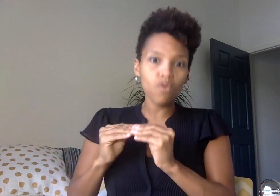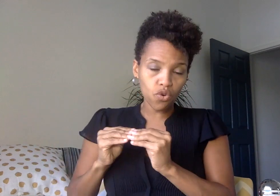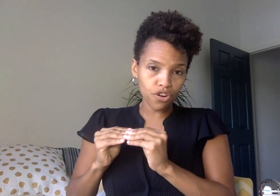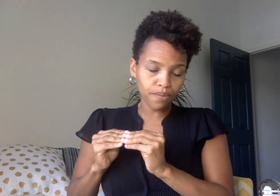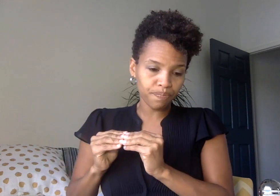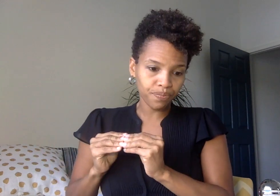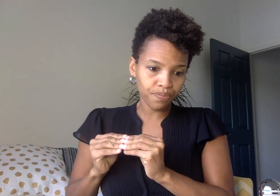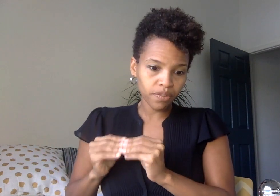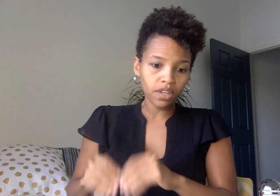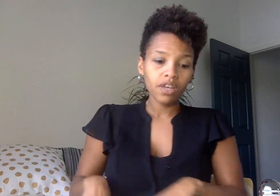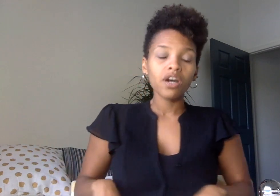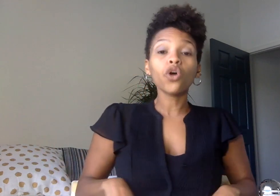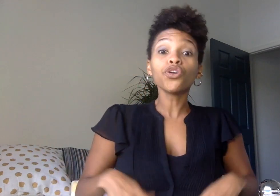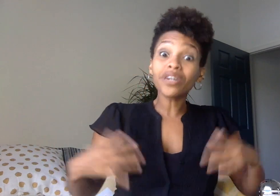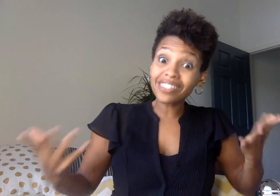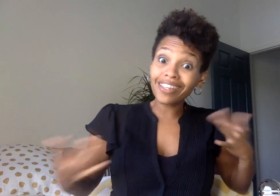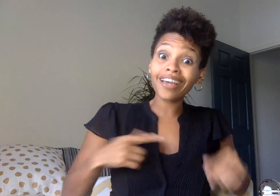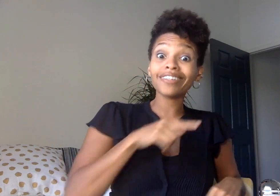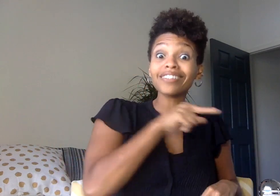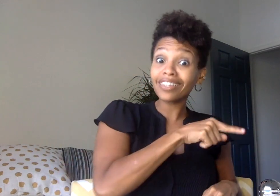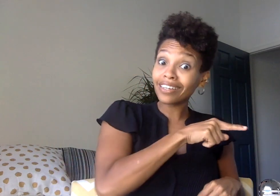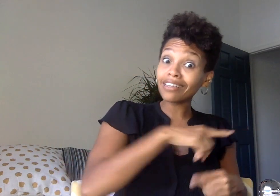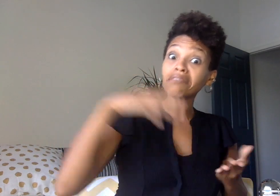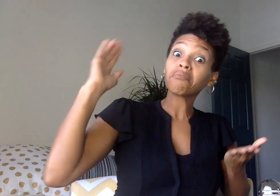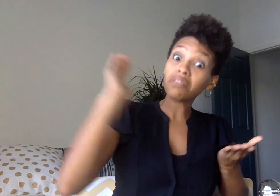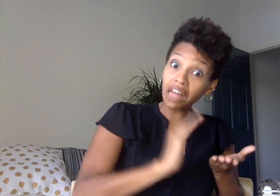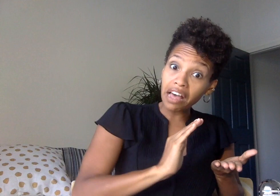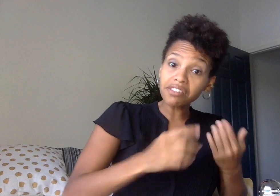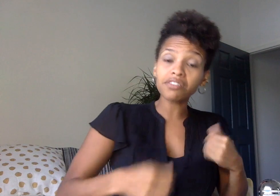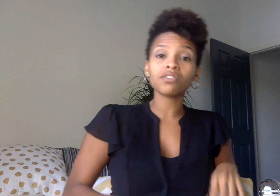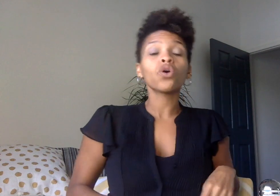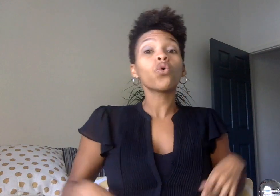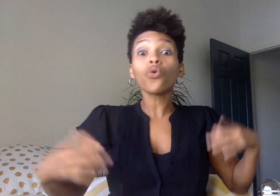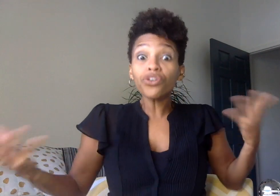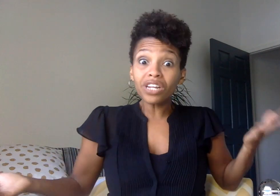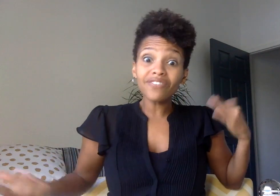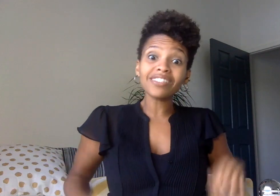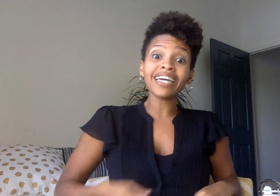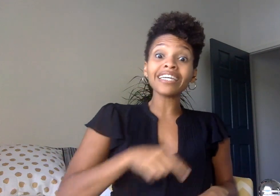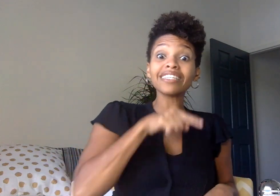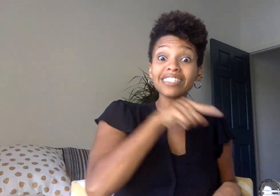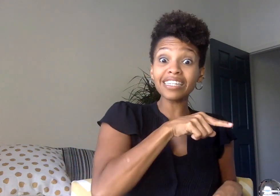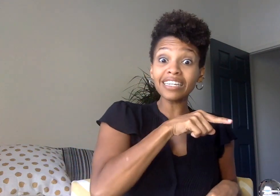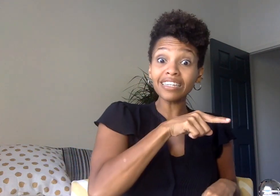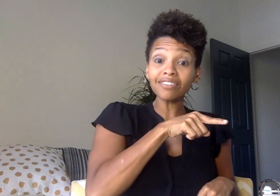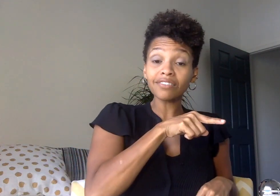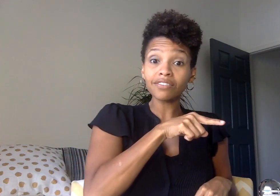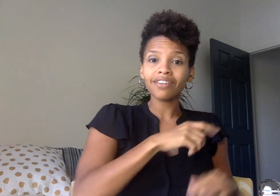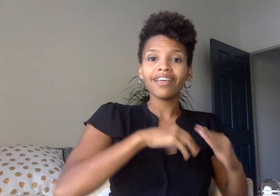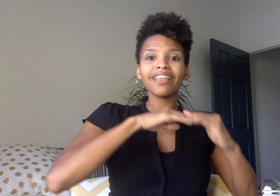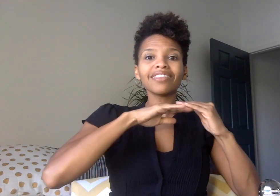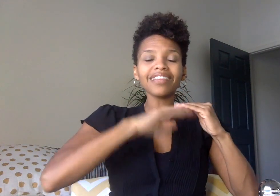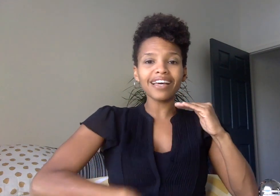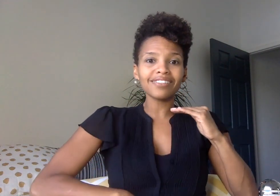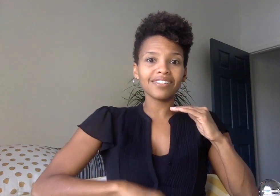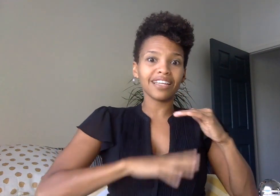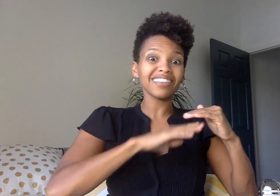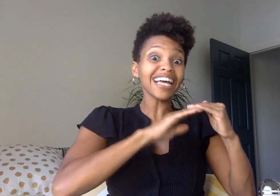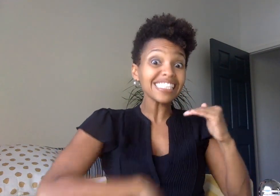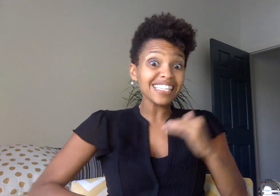more. Or you could say the city less, or you could even say the city less